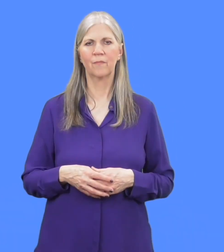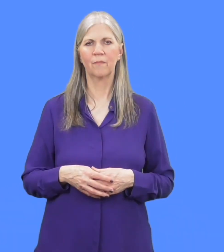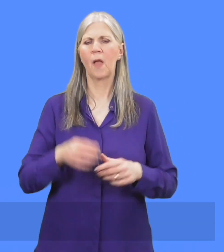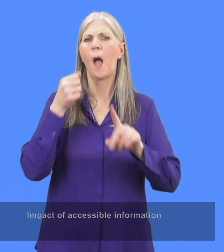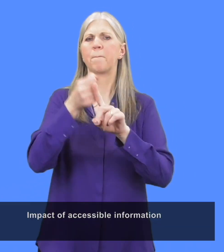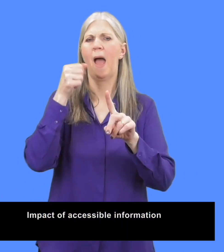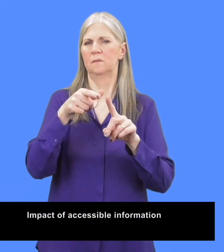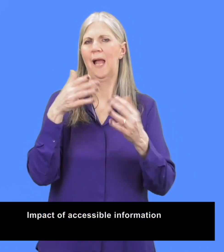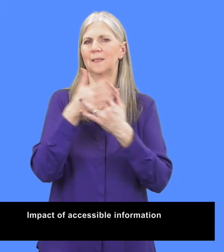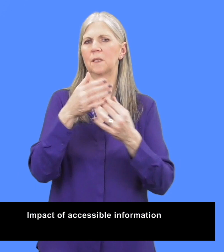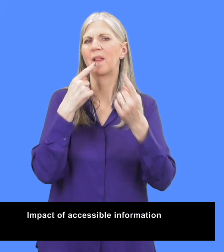Impact of accessible information.